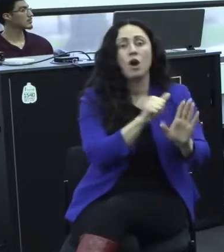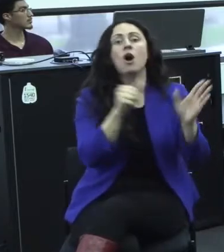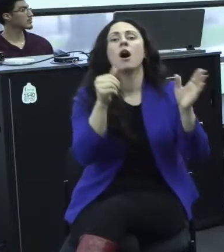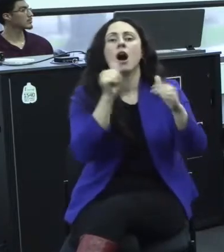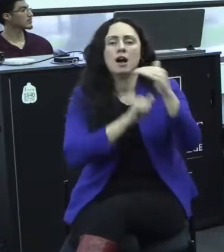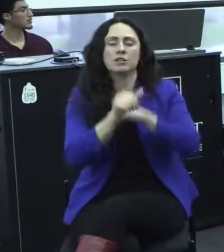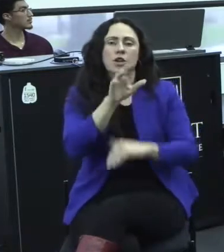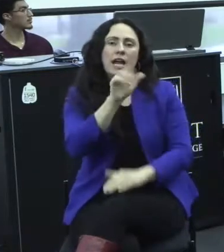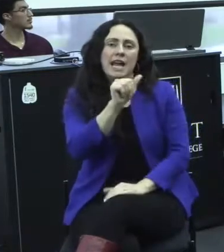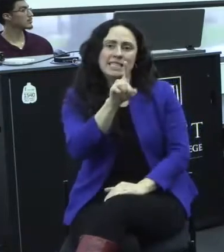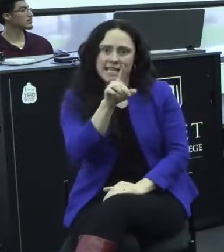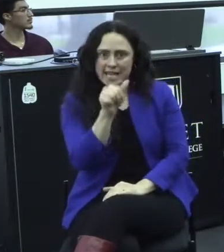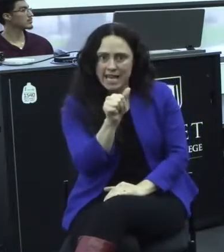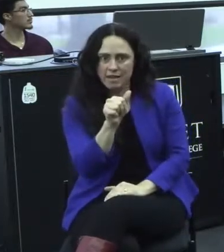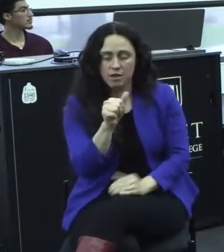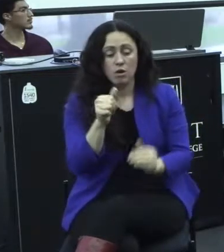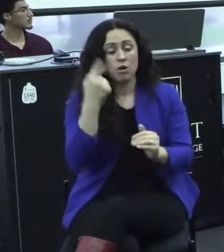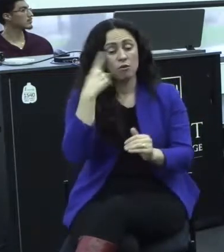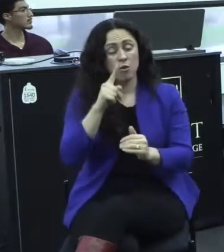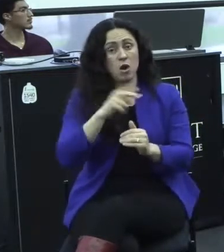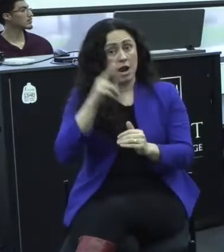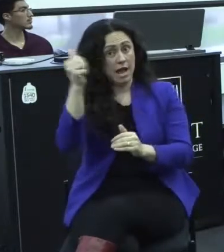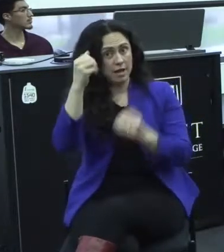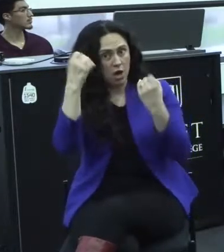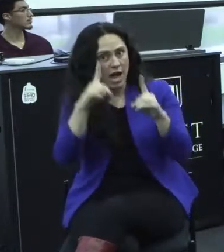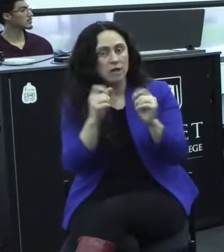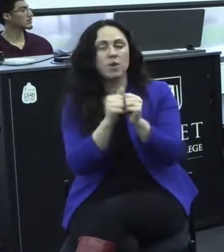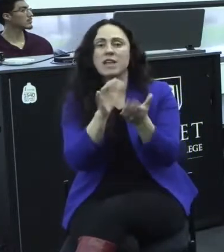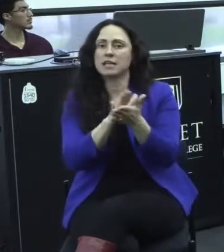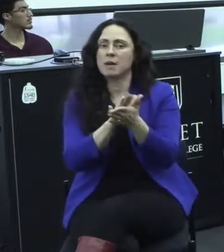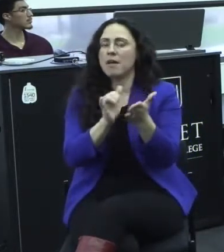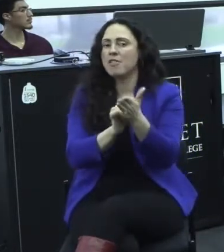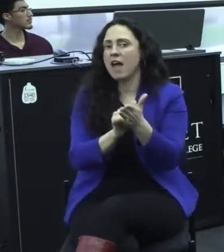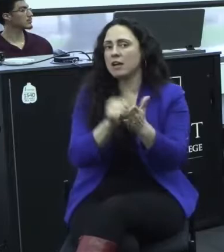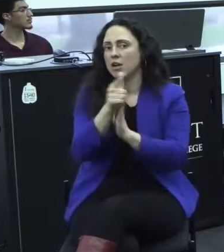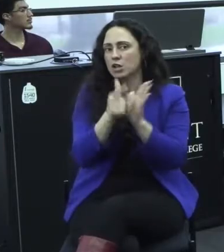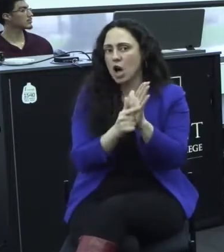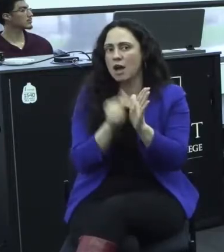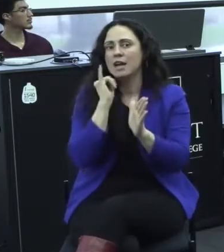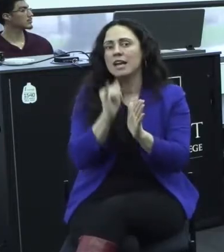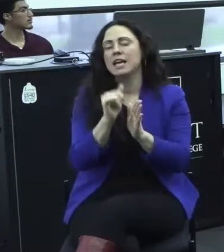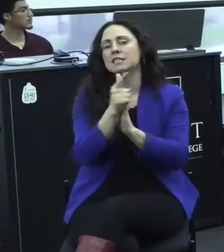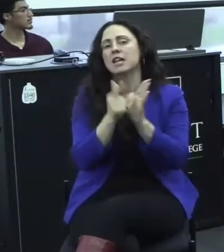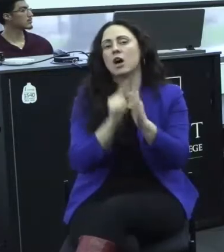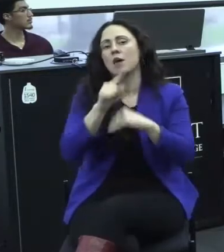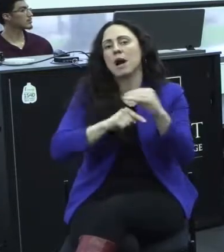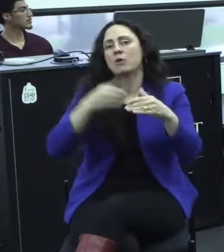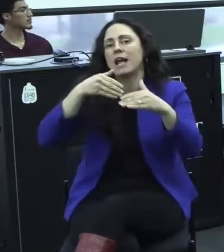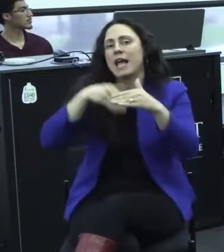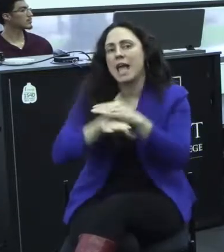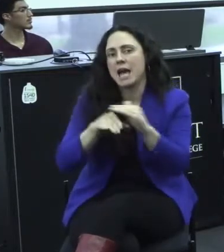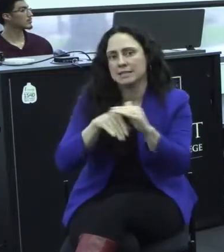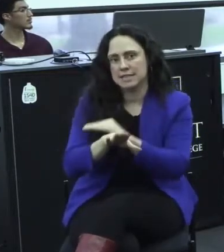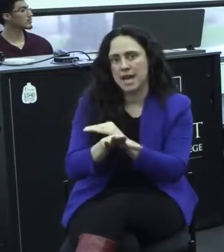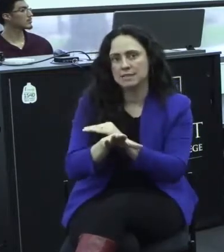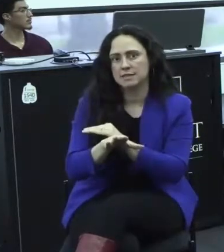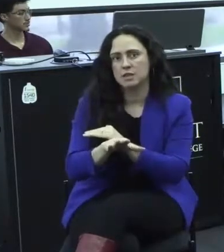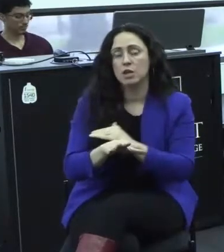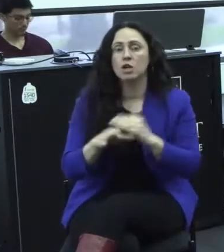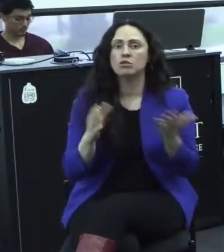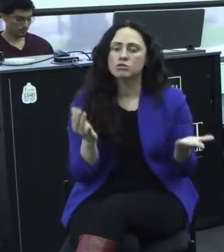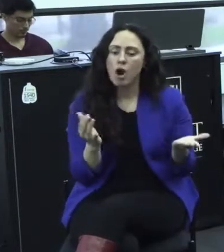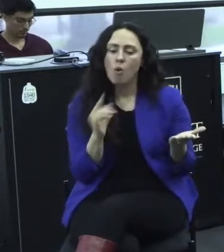And in the higher ed setting, when it comes to academics, that law is a law of access. So it is